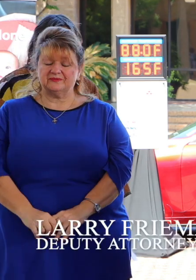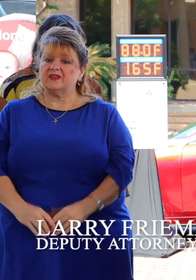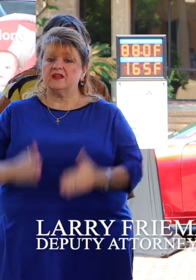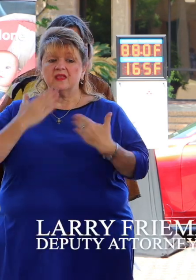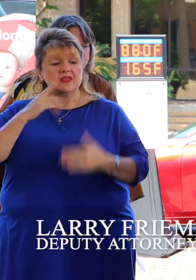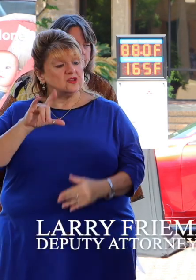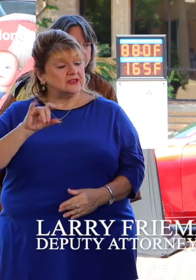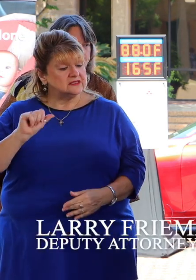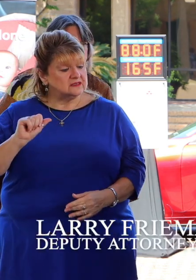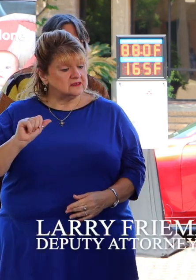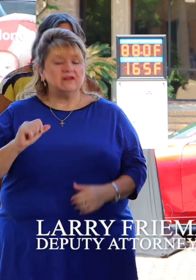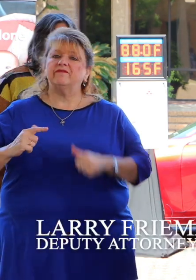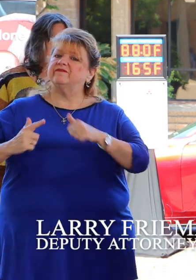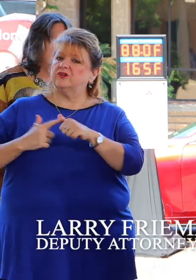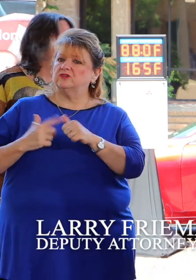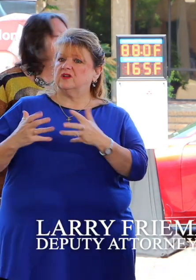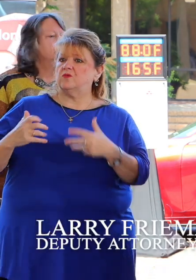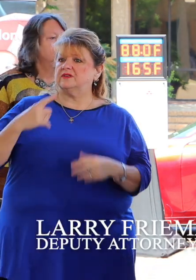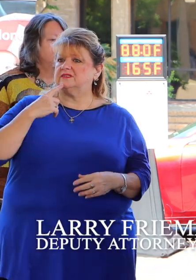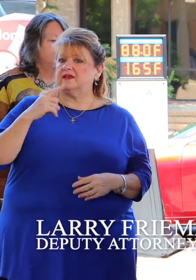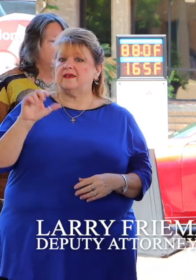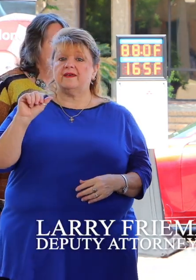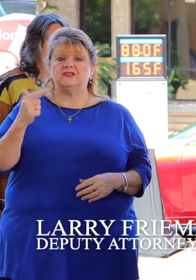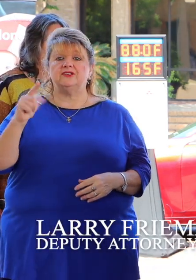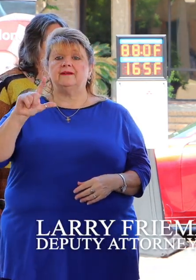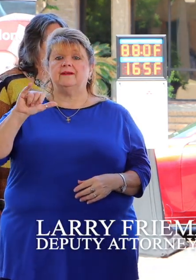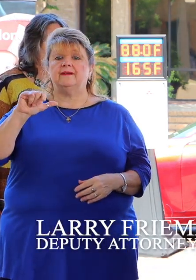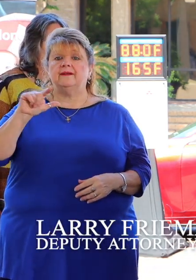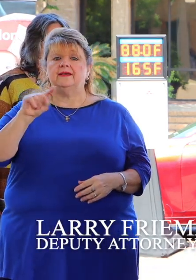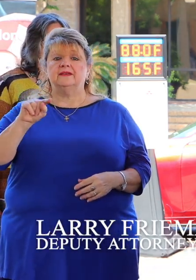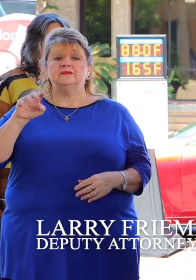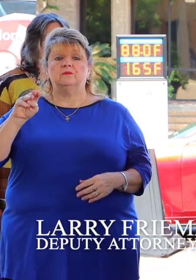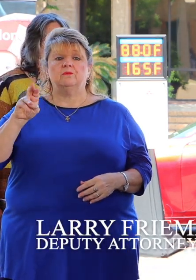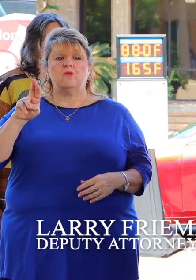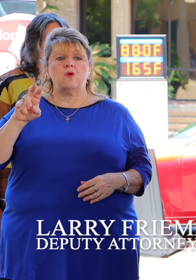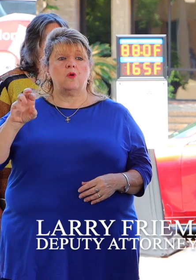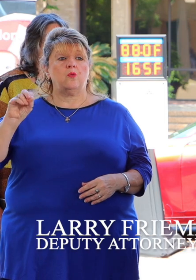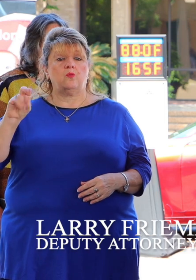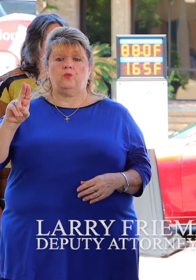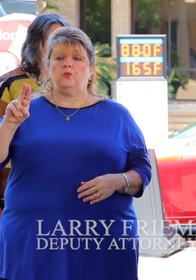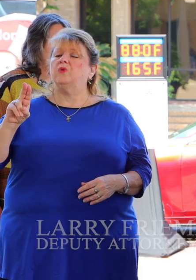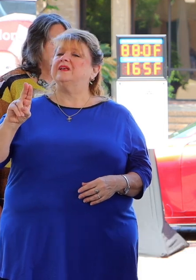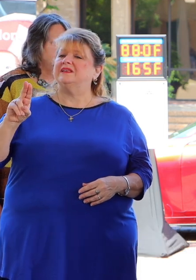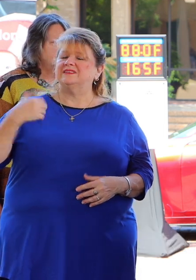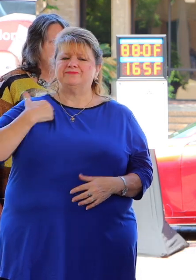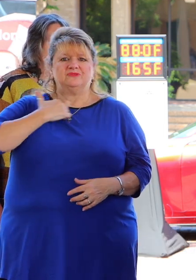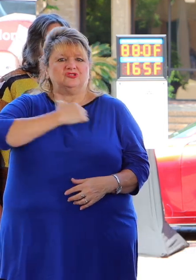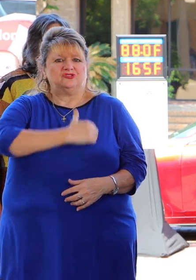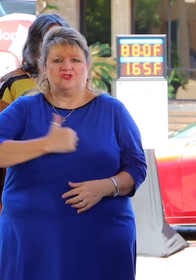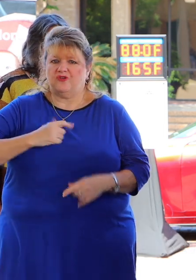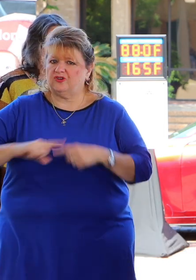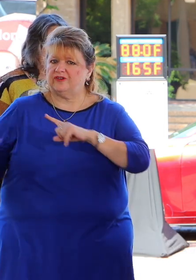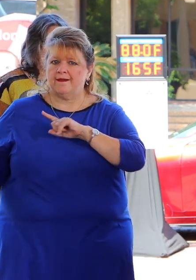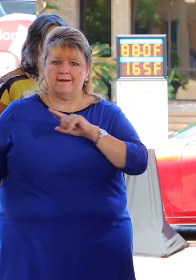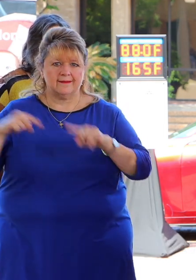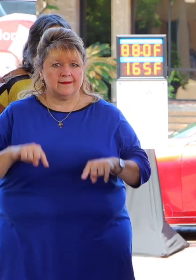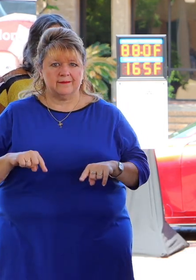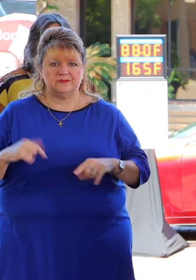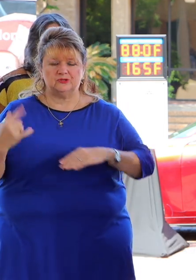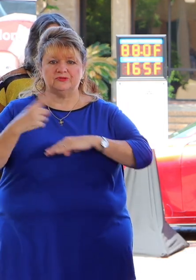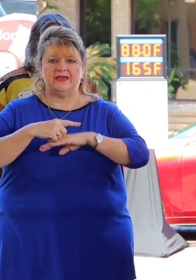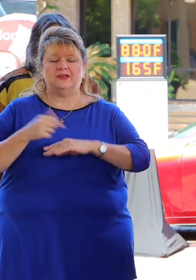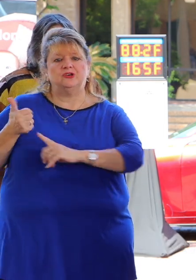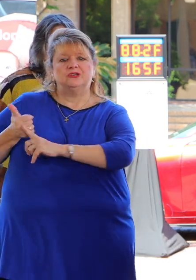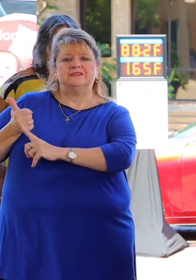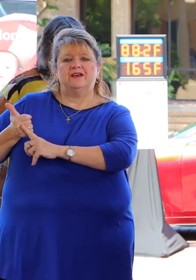Thank you, Lisa. And first of all, let me just say Attorney General Liz Merle sends her sincerest apologies for not being here today on